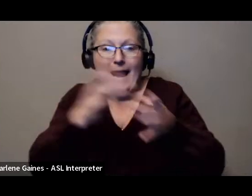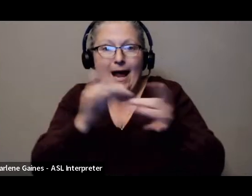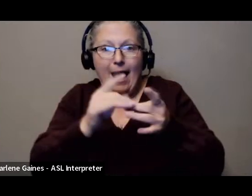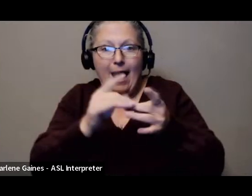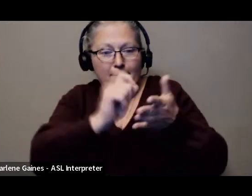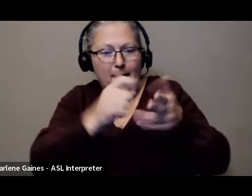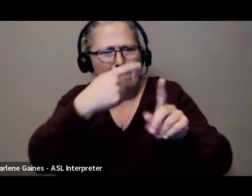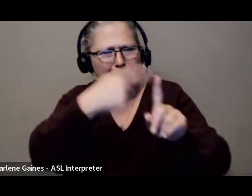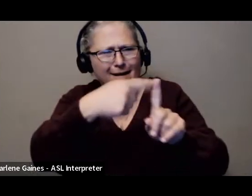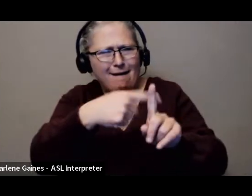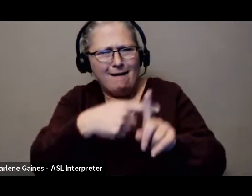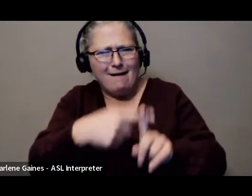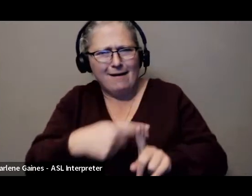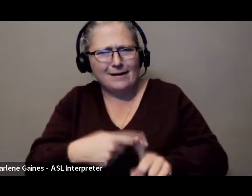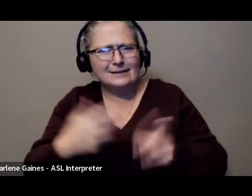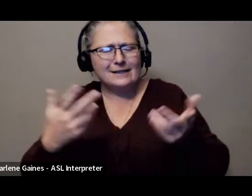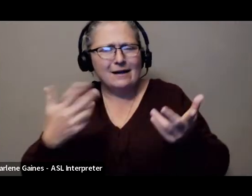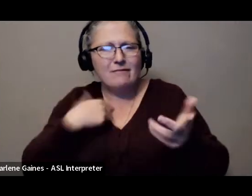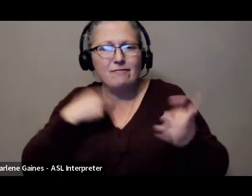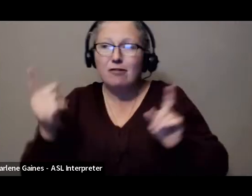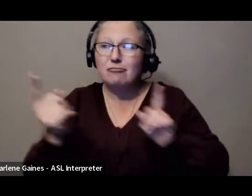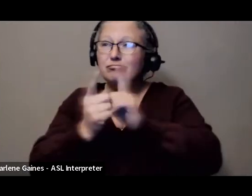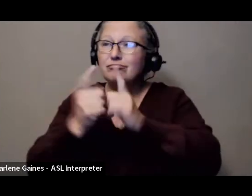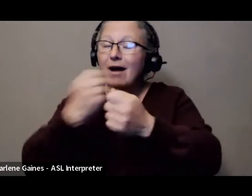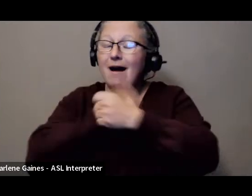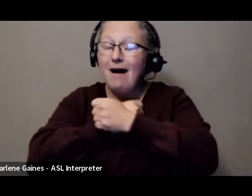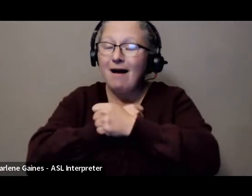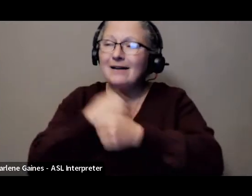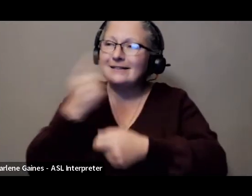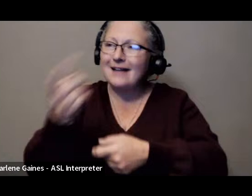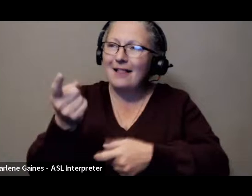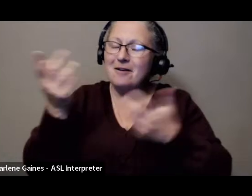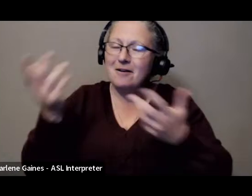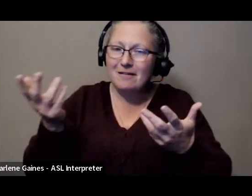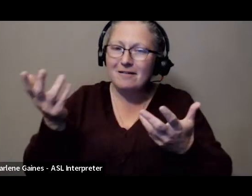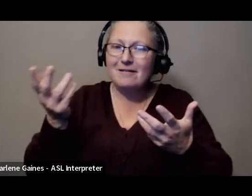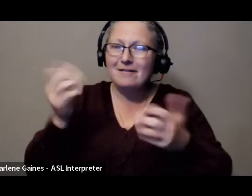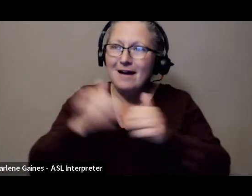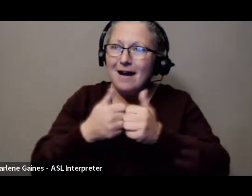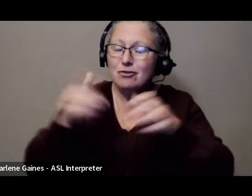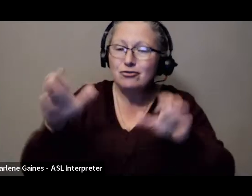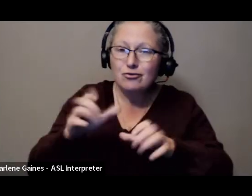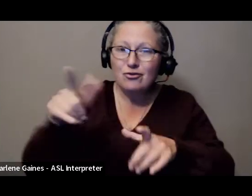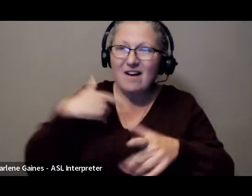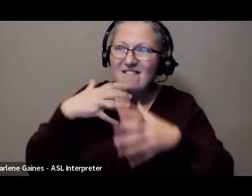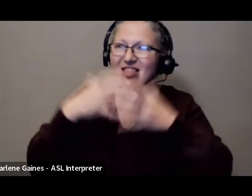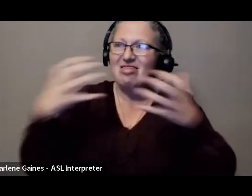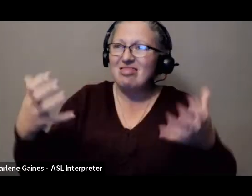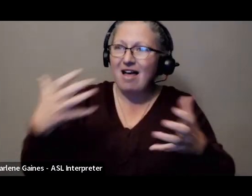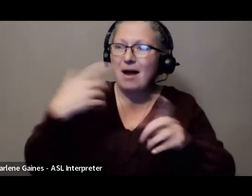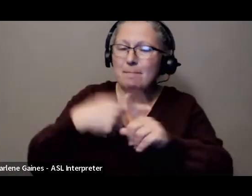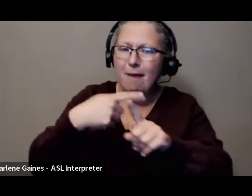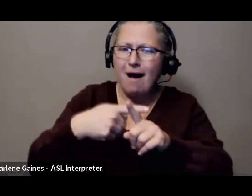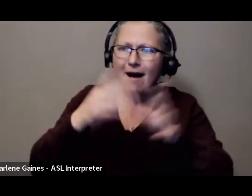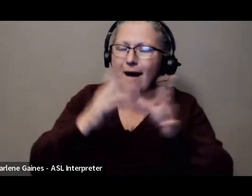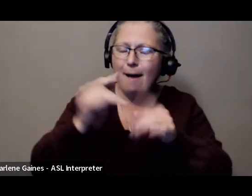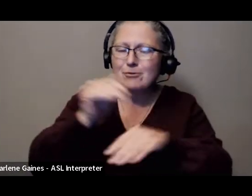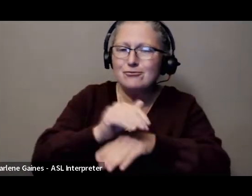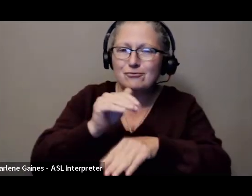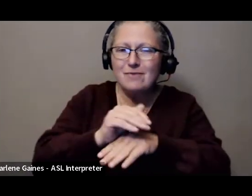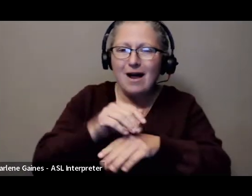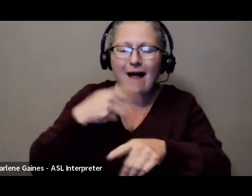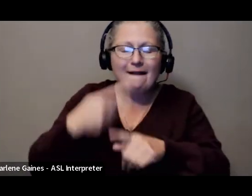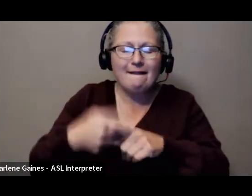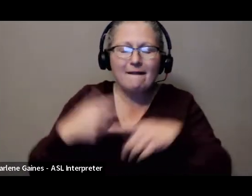know, positive comments. I went up to her to give her a hug and to say, hey, how are you doing? You have a lot of positive comments tonight. And